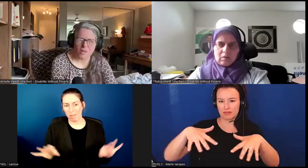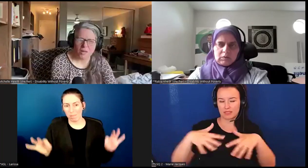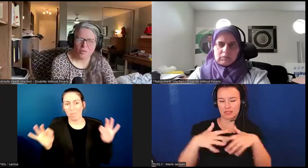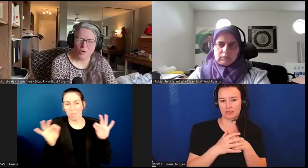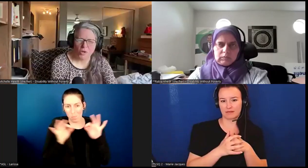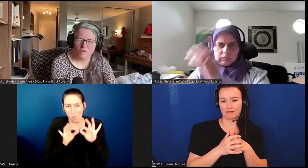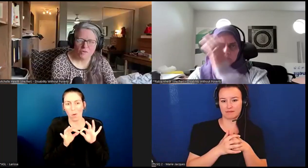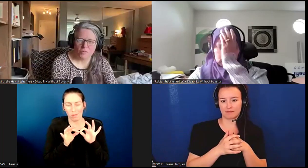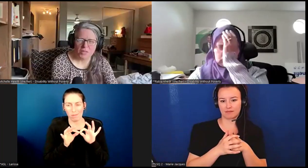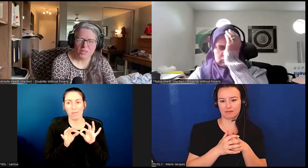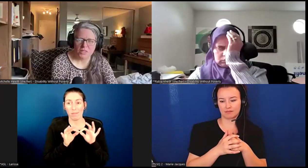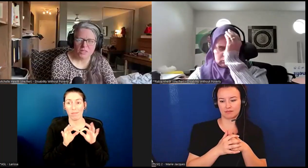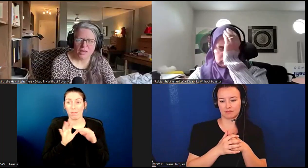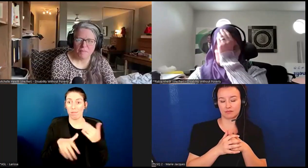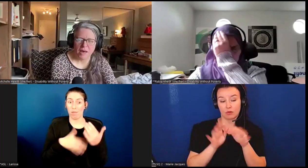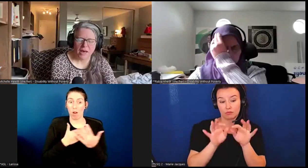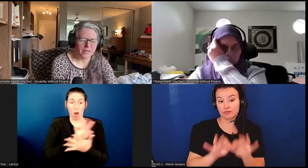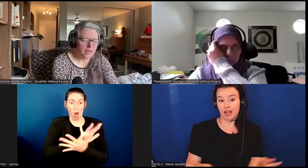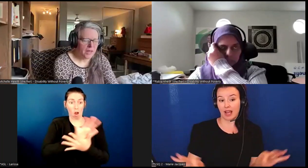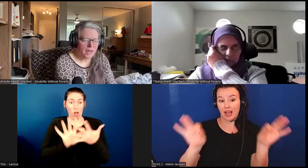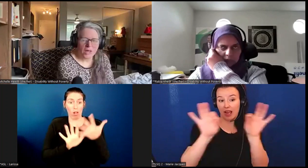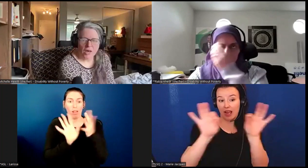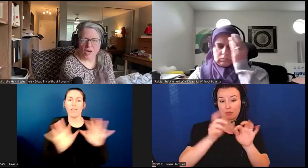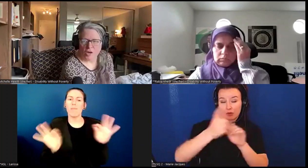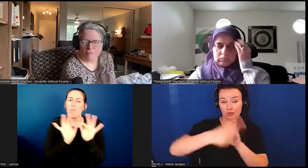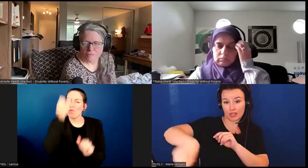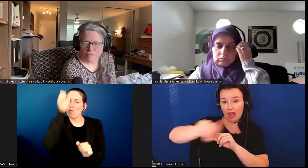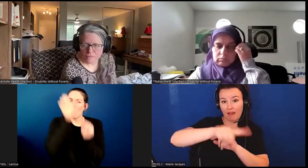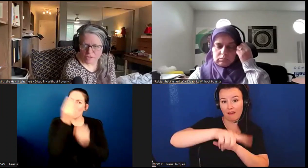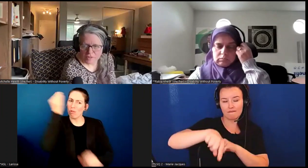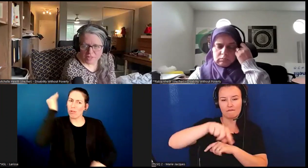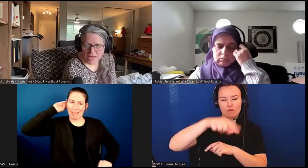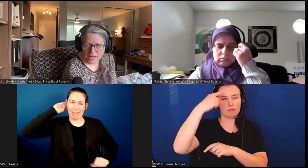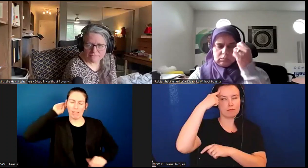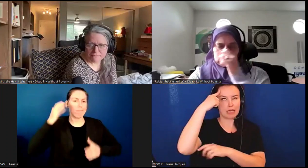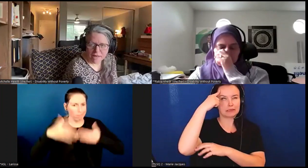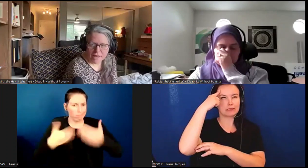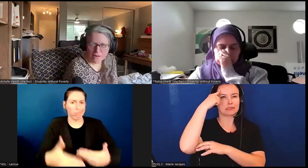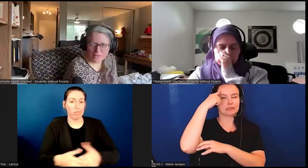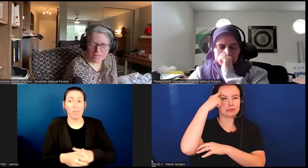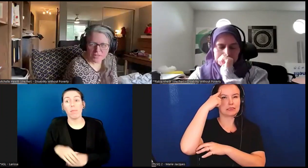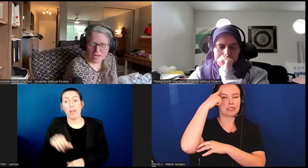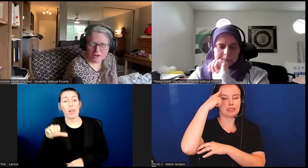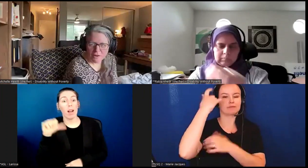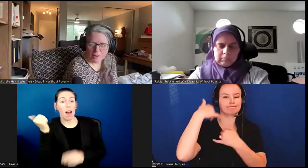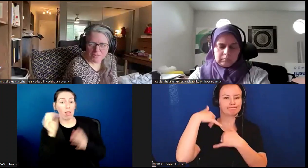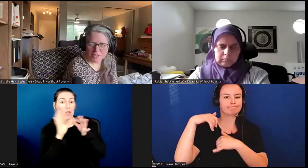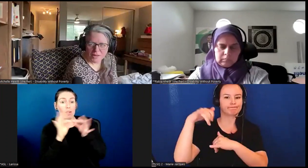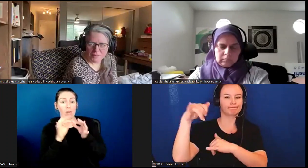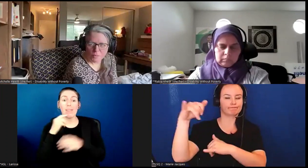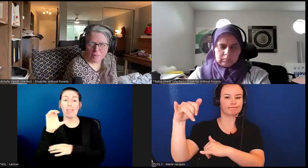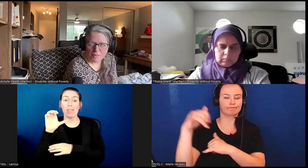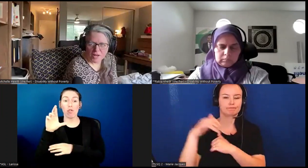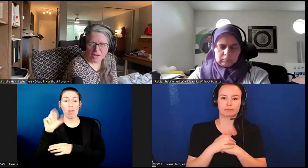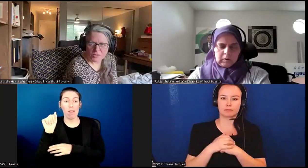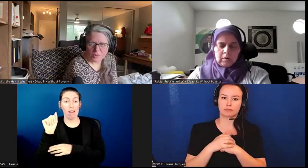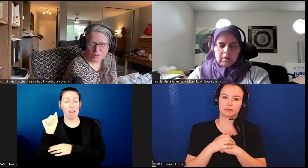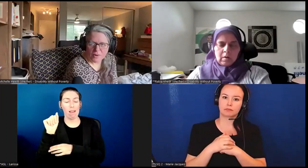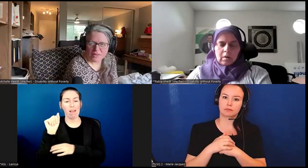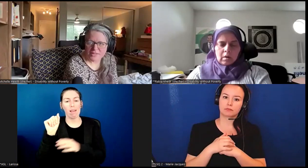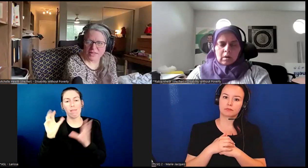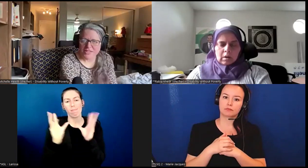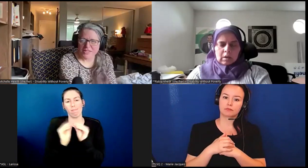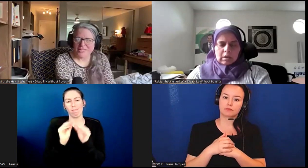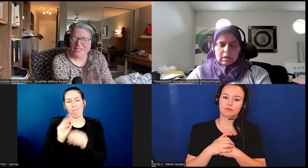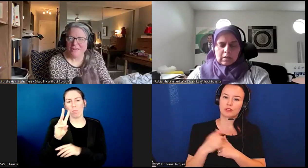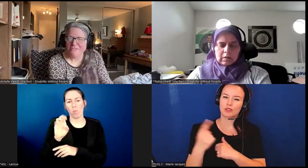we keep all of those pieces in mind. Somebody says, I was in a CRA webinar last week where